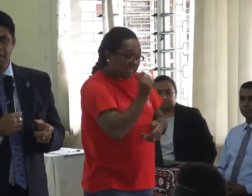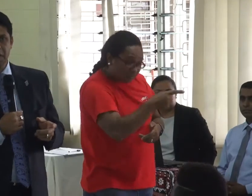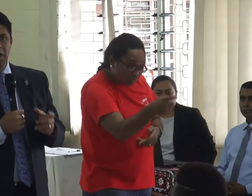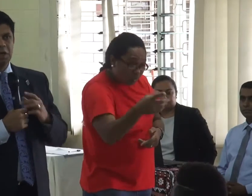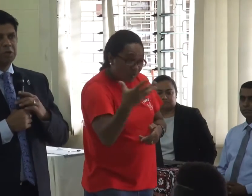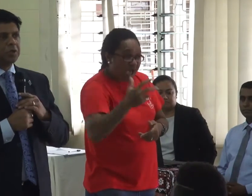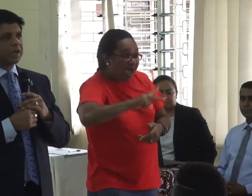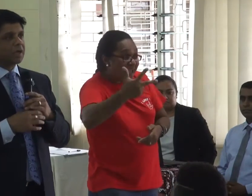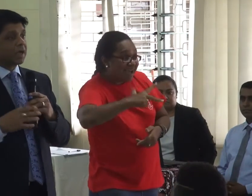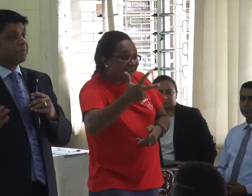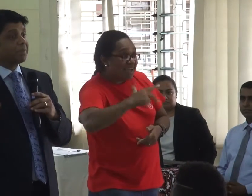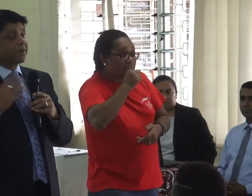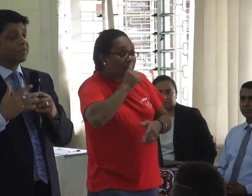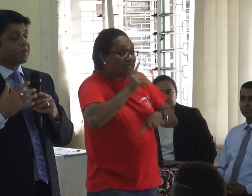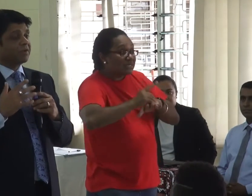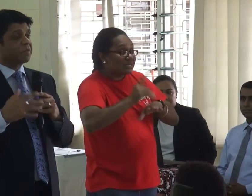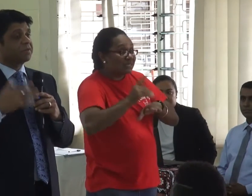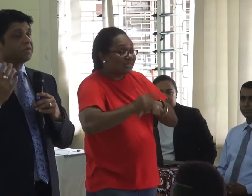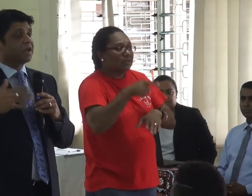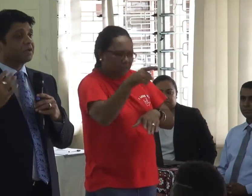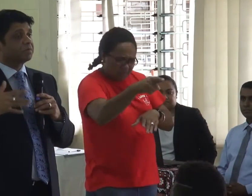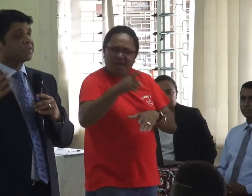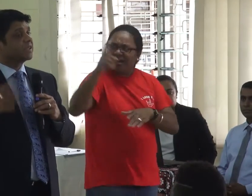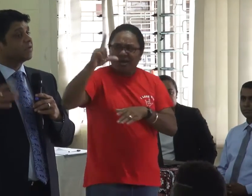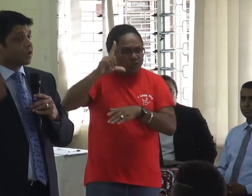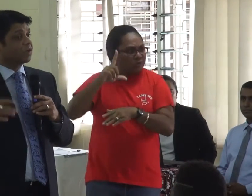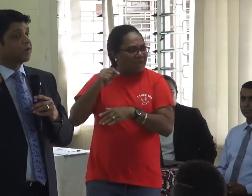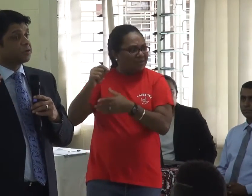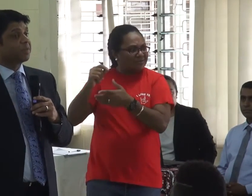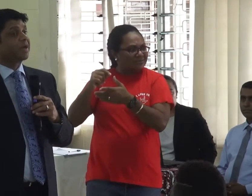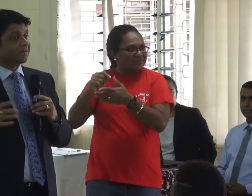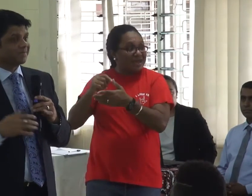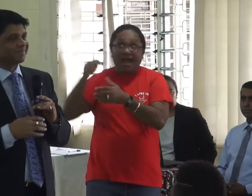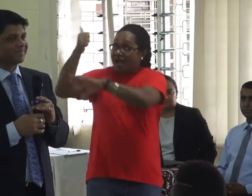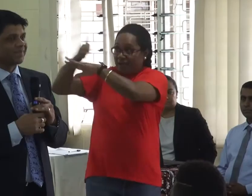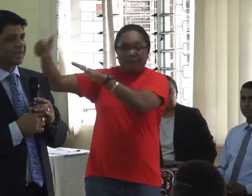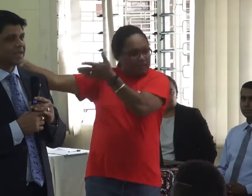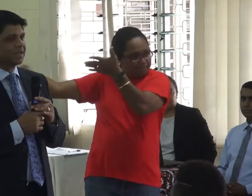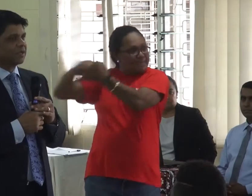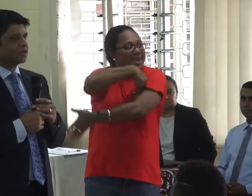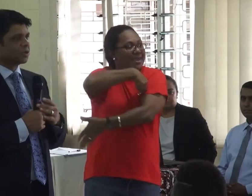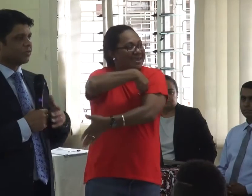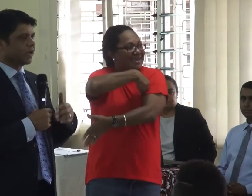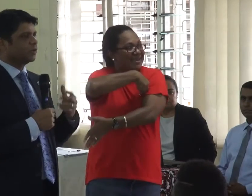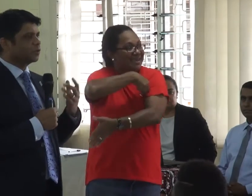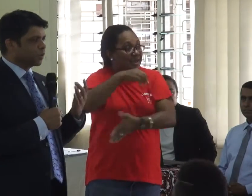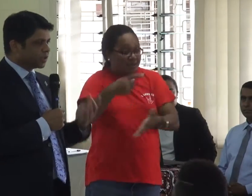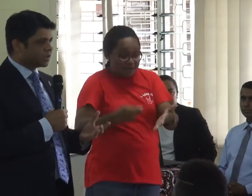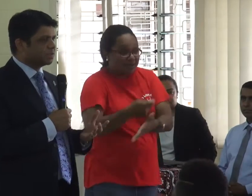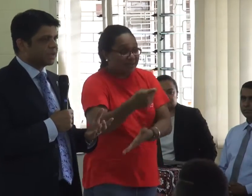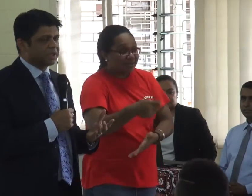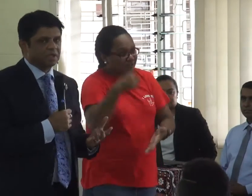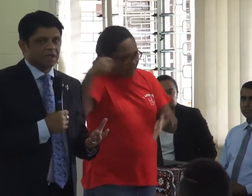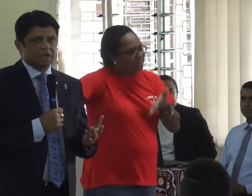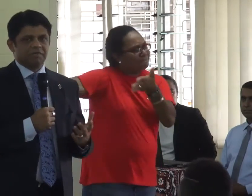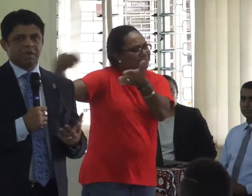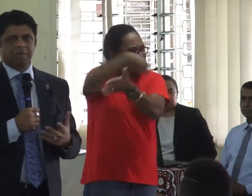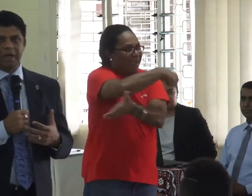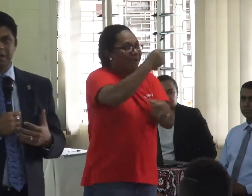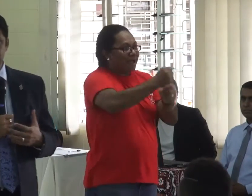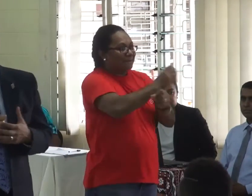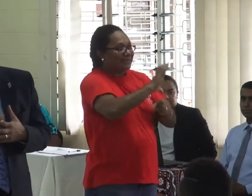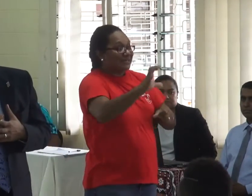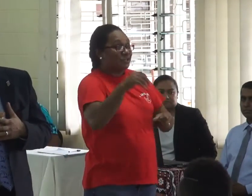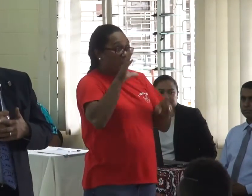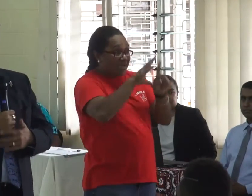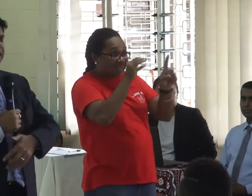disability, you can claim back from government 300% of whatever you pay them. So if they, to put it simply, if they